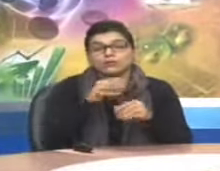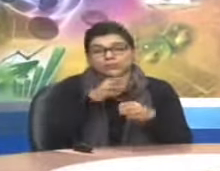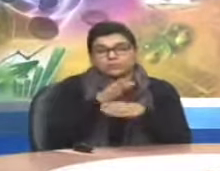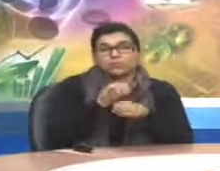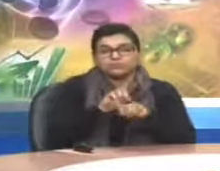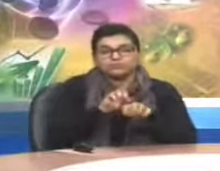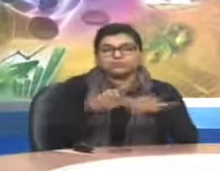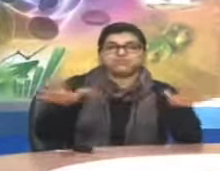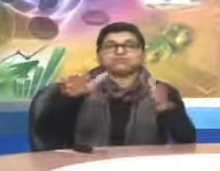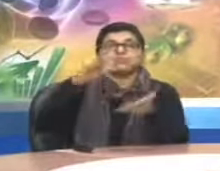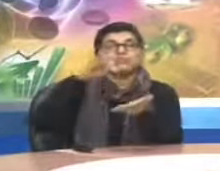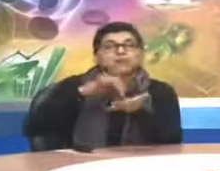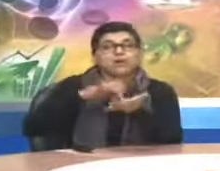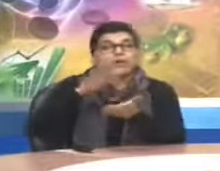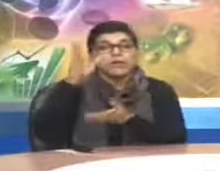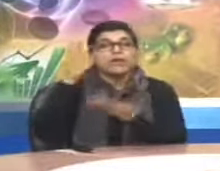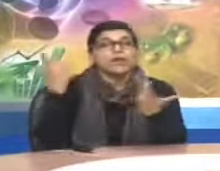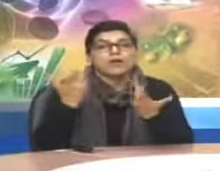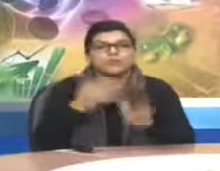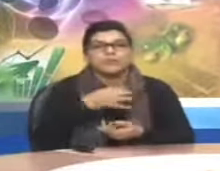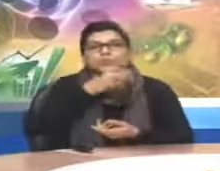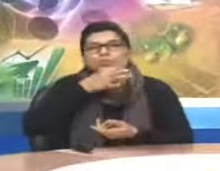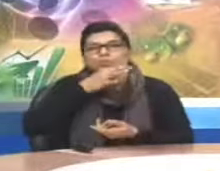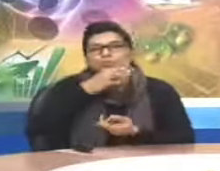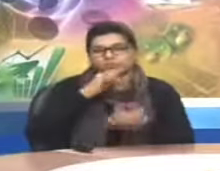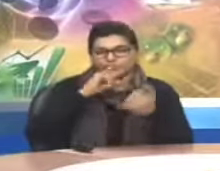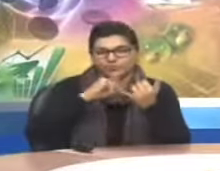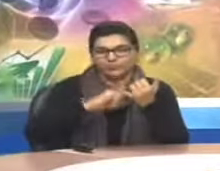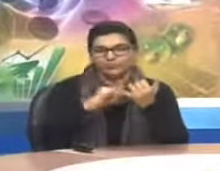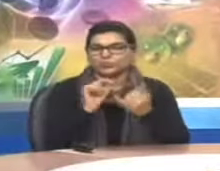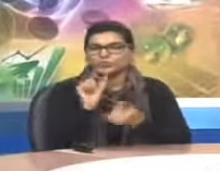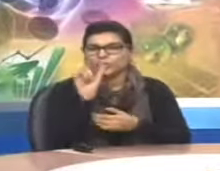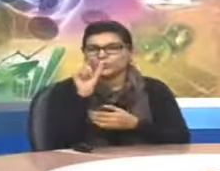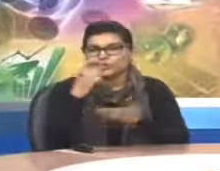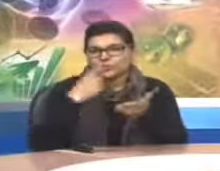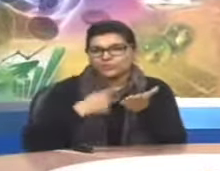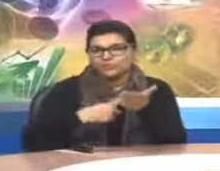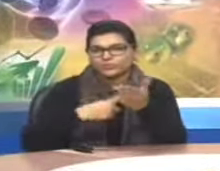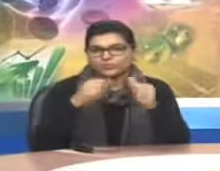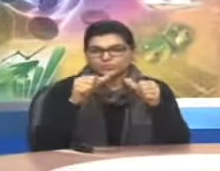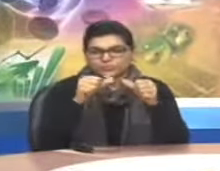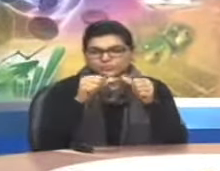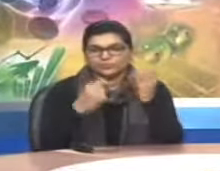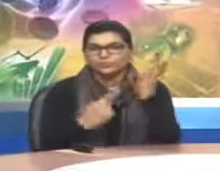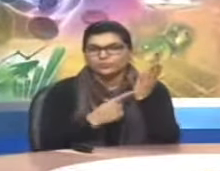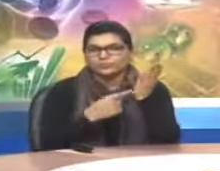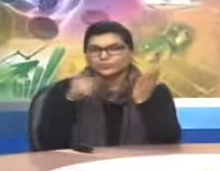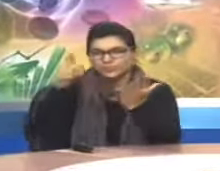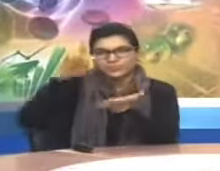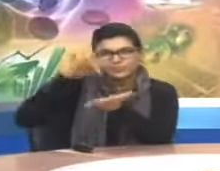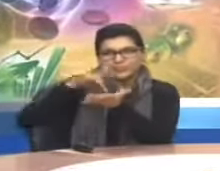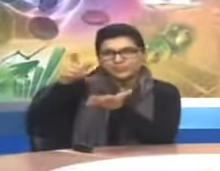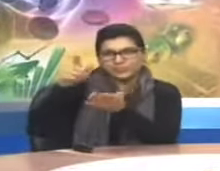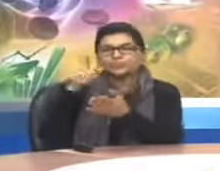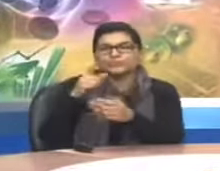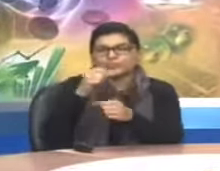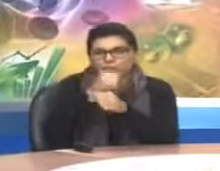other bioorganisms that are responsible for causing plague, as was